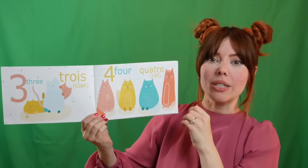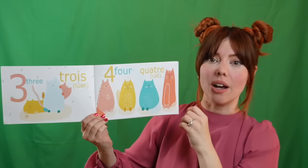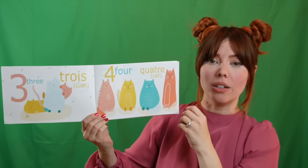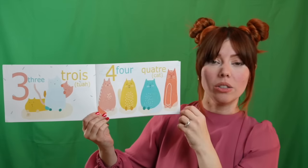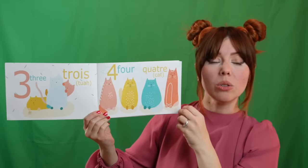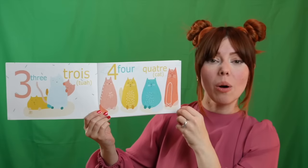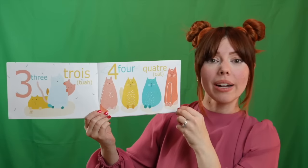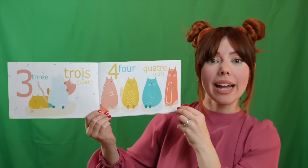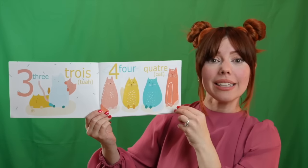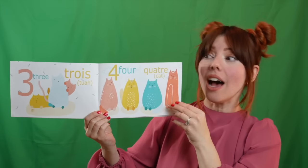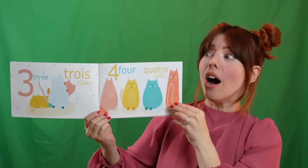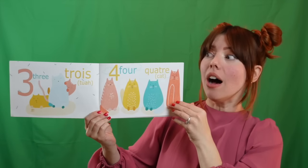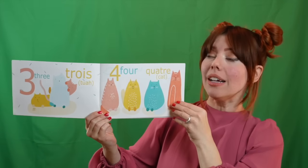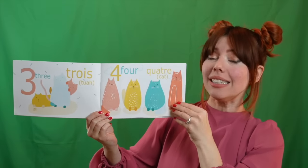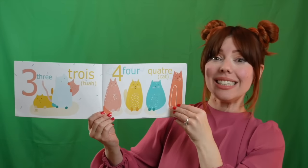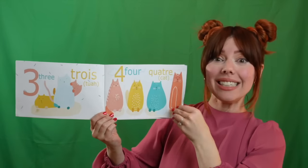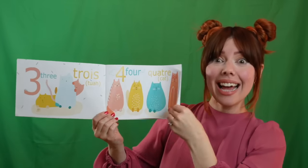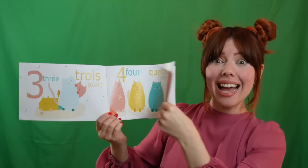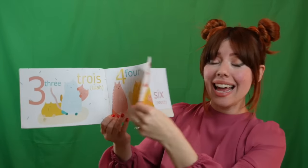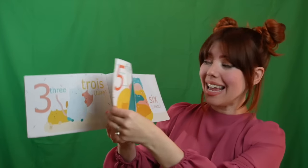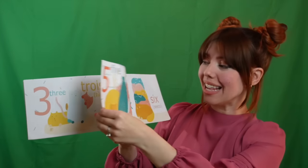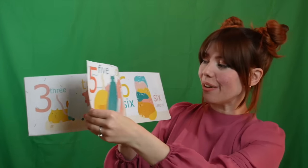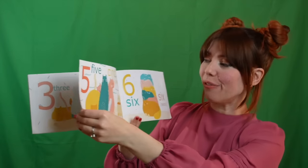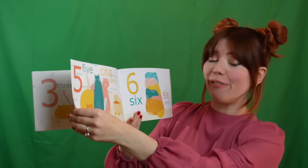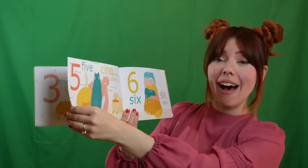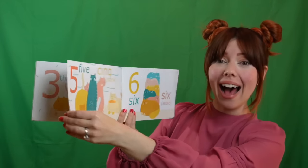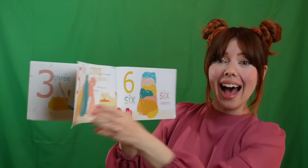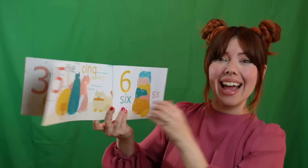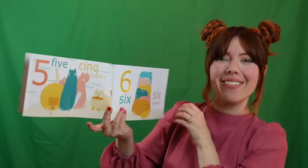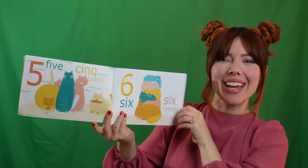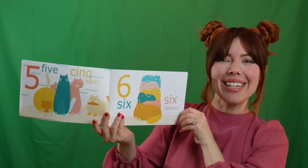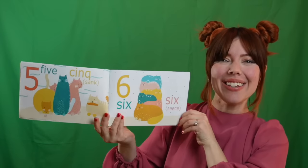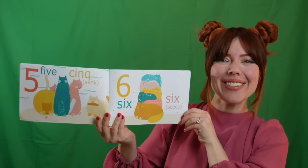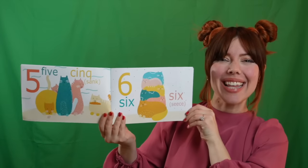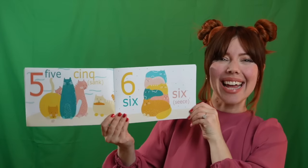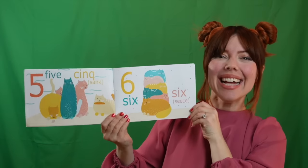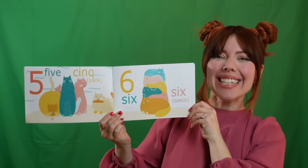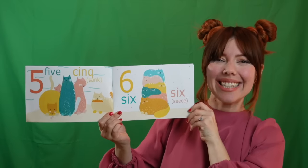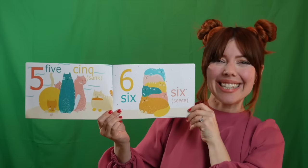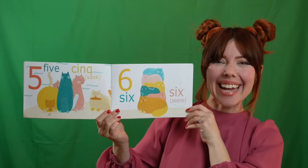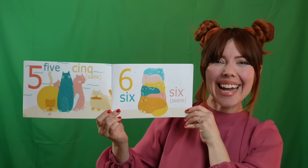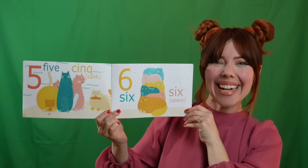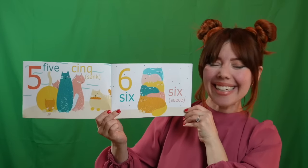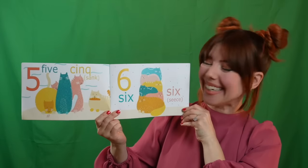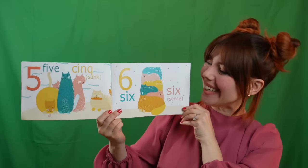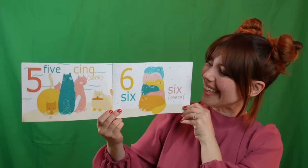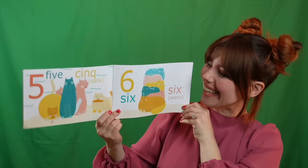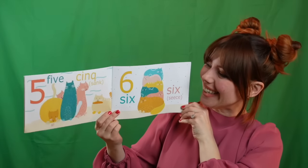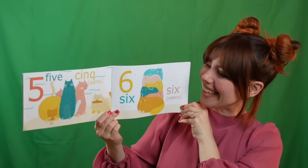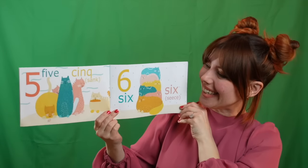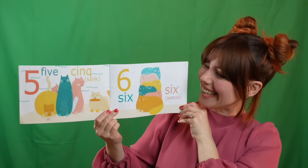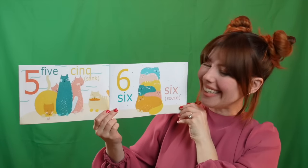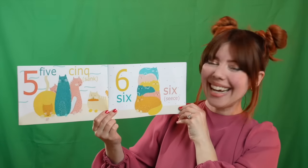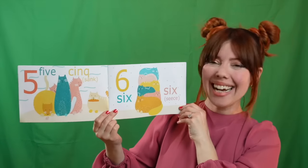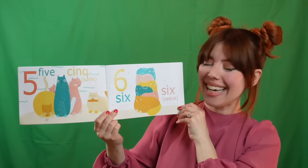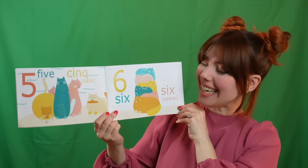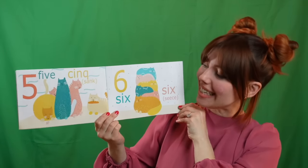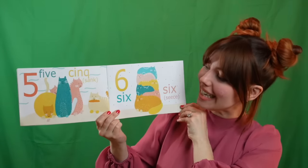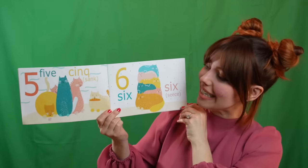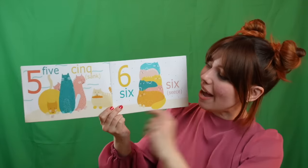un, deux, trois, quatre. Cinq. Five. Can you say cinq? Nice. Let's count